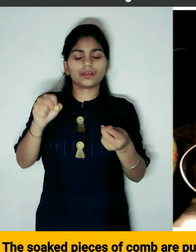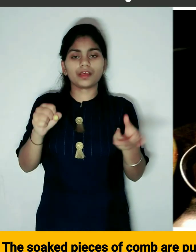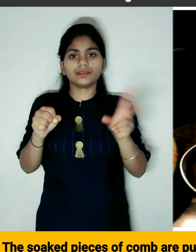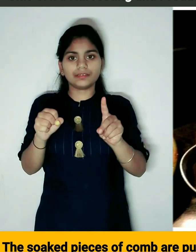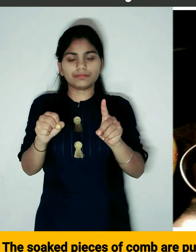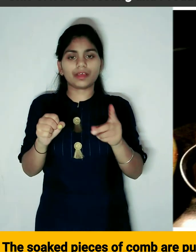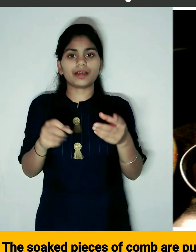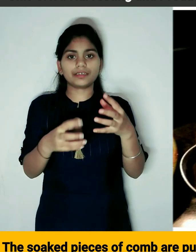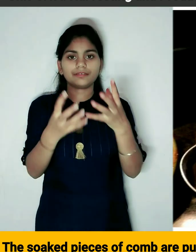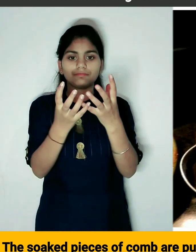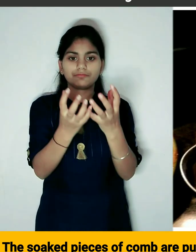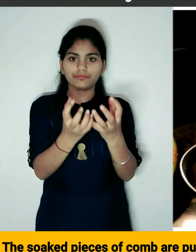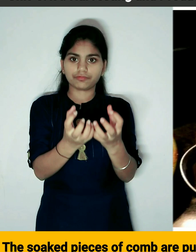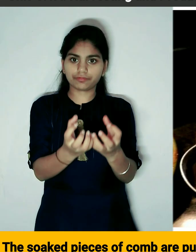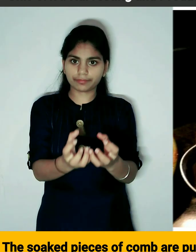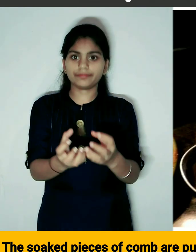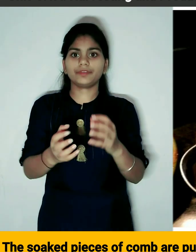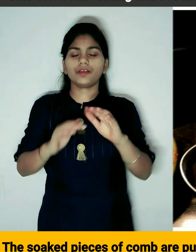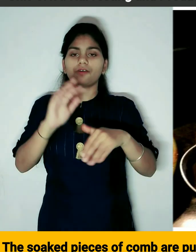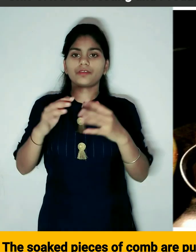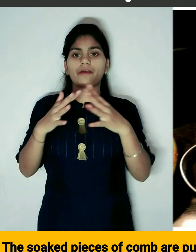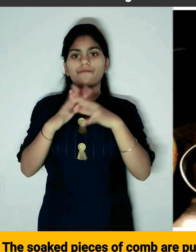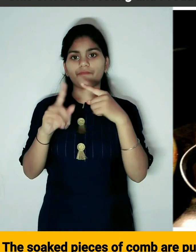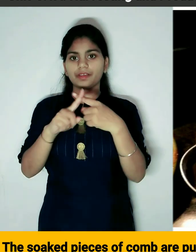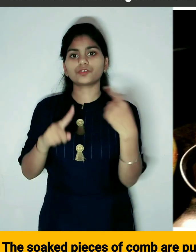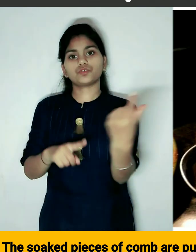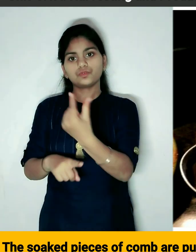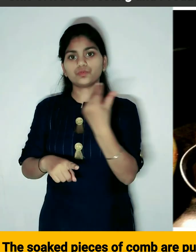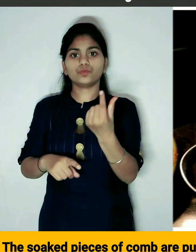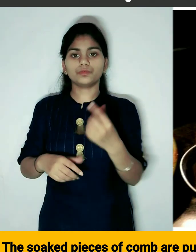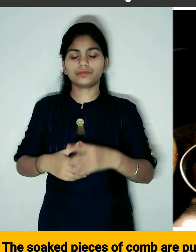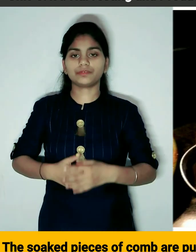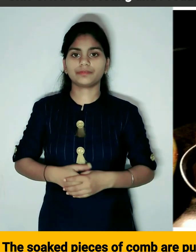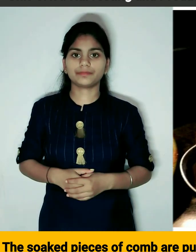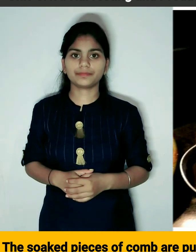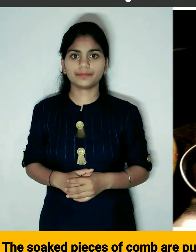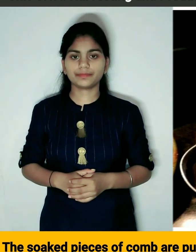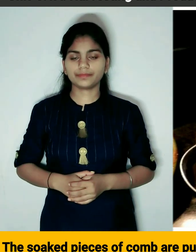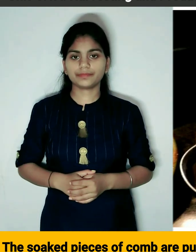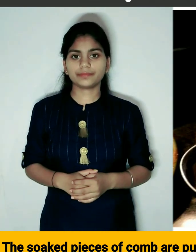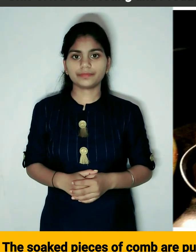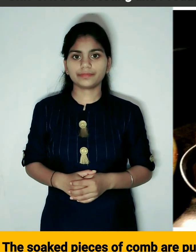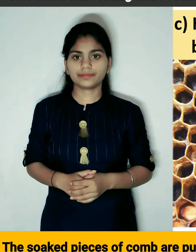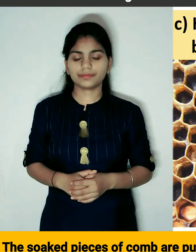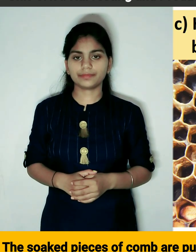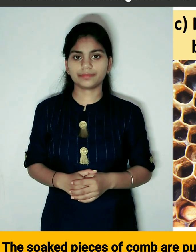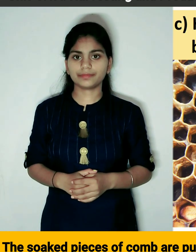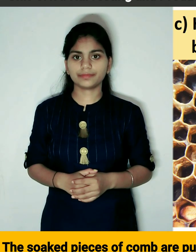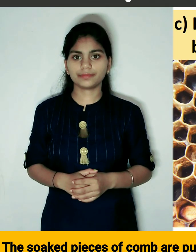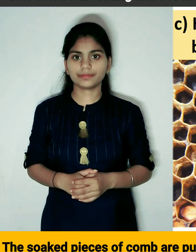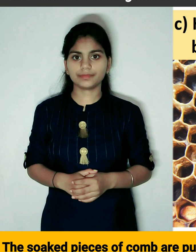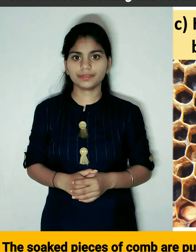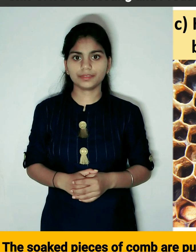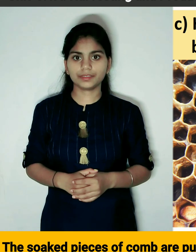sack is then squeezed to maximize recovery of beeswax.